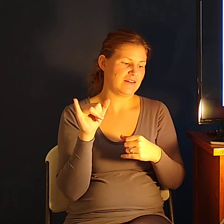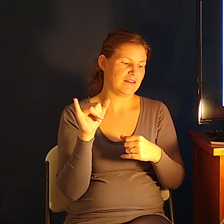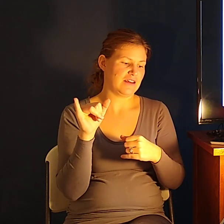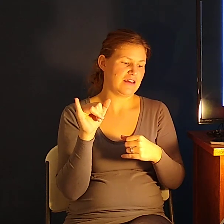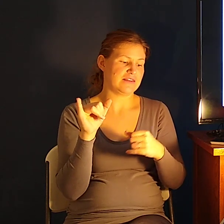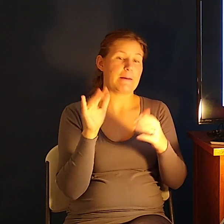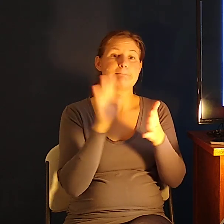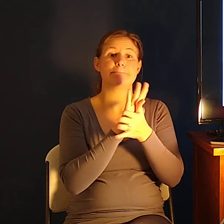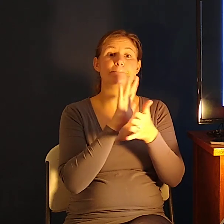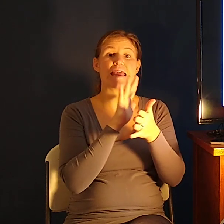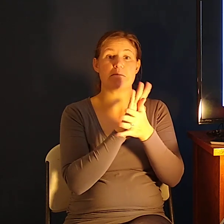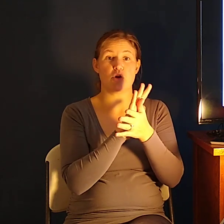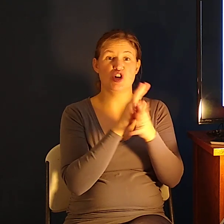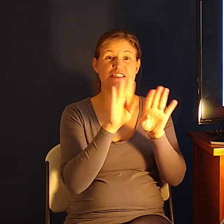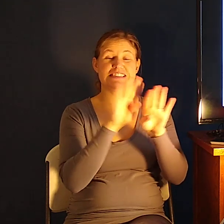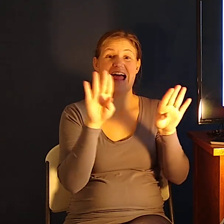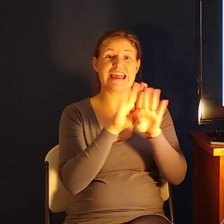of traditional Japanese architecture.